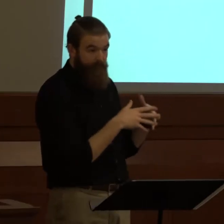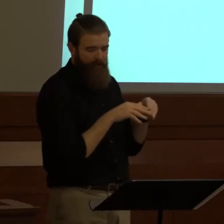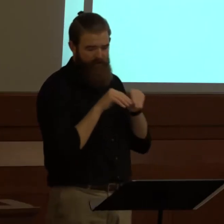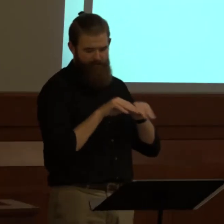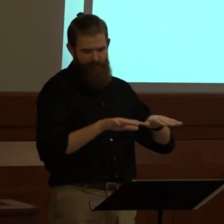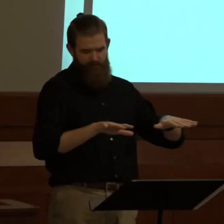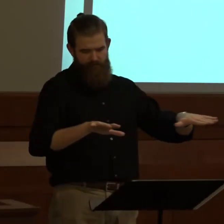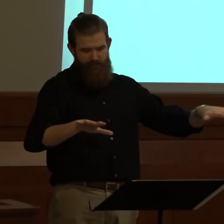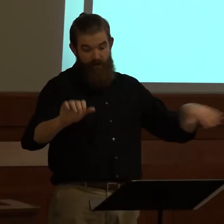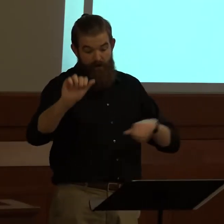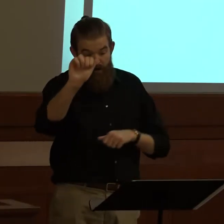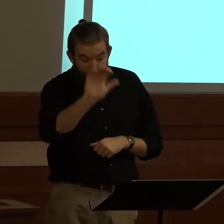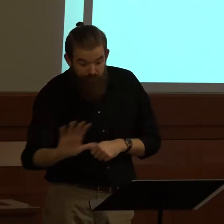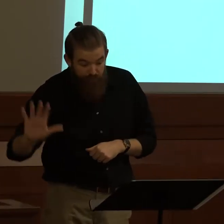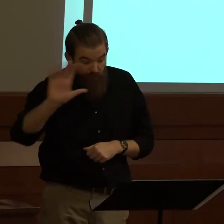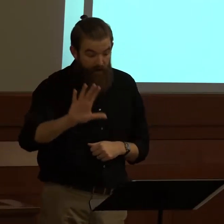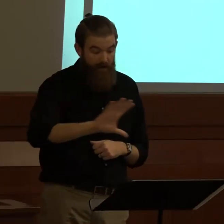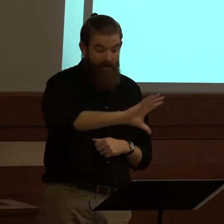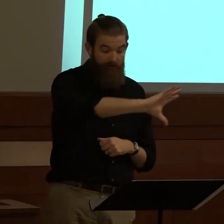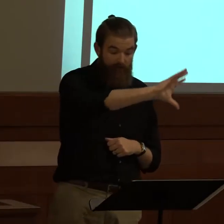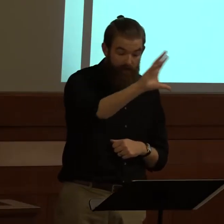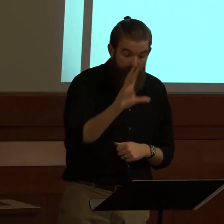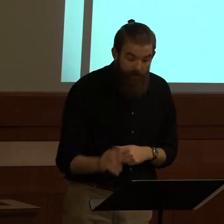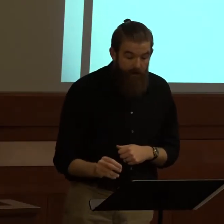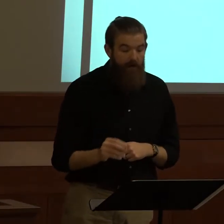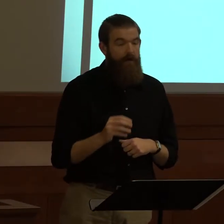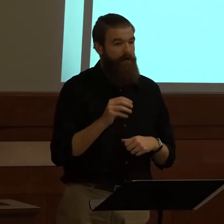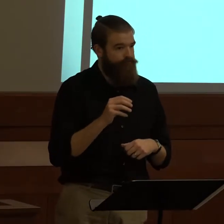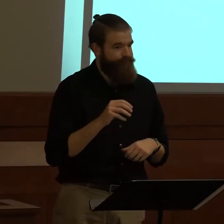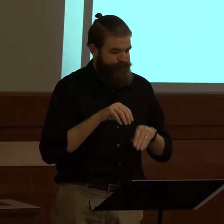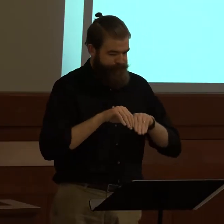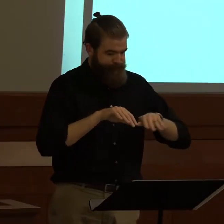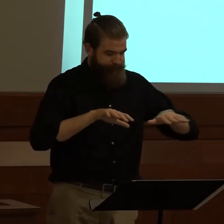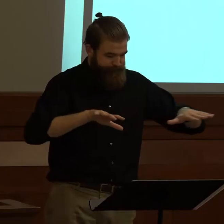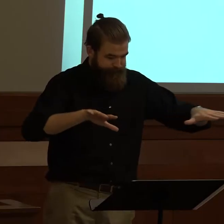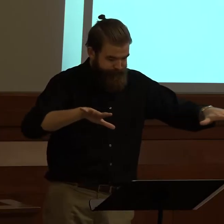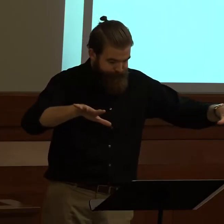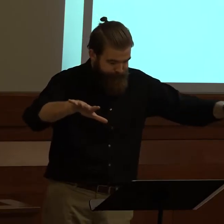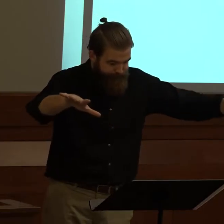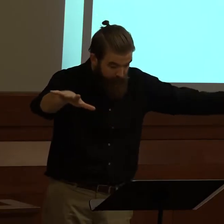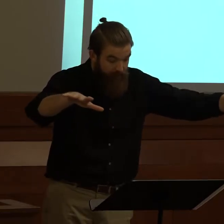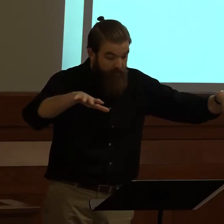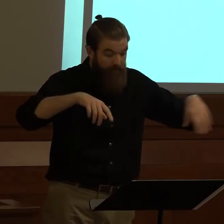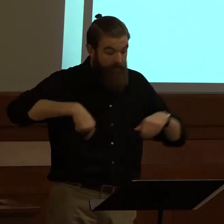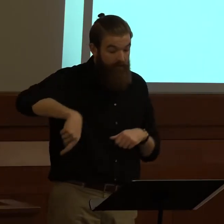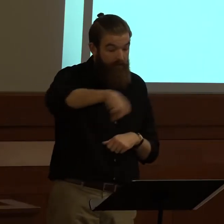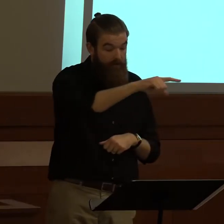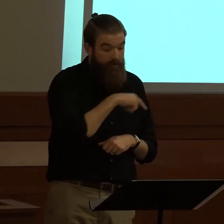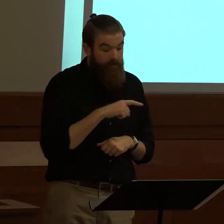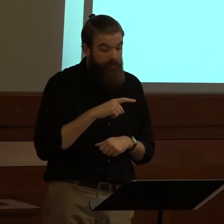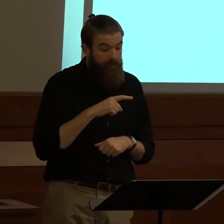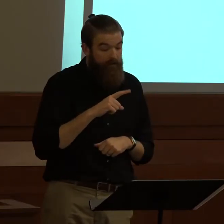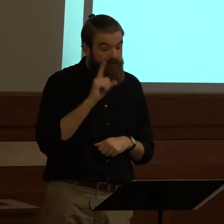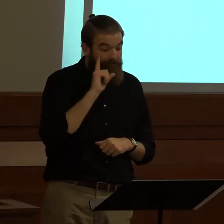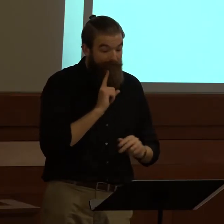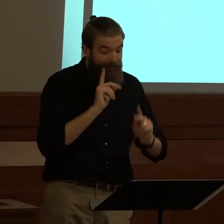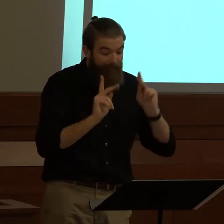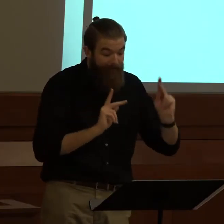fruitful communities, the stages moved from educating deaf people and evangelizing them as a charitable work